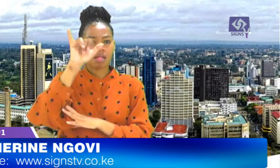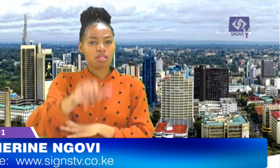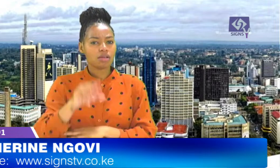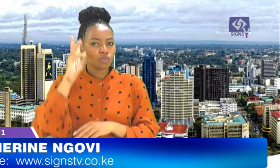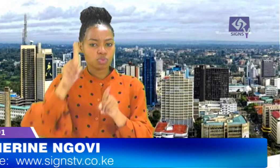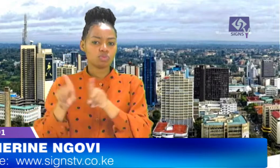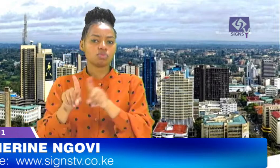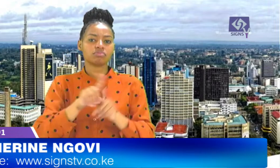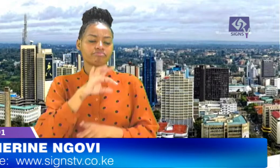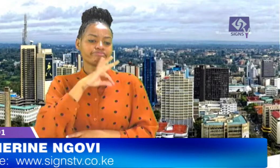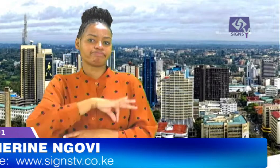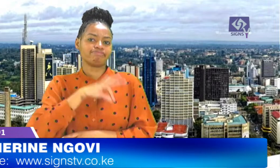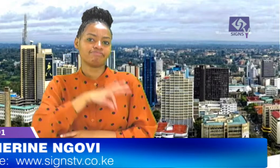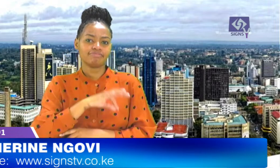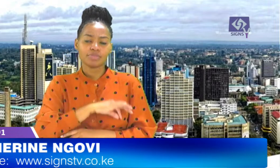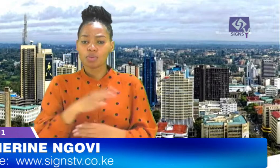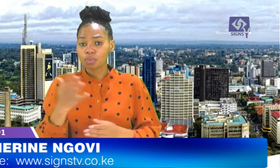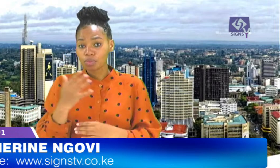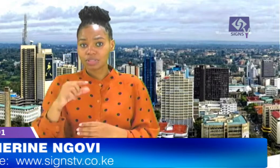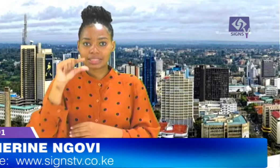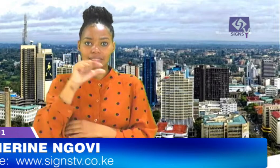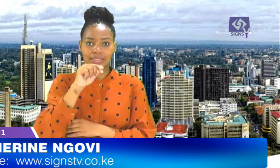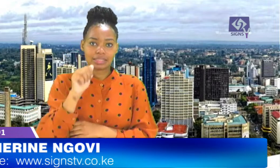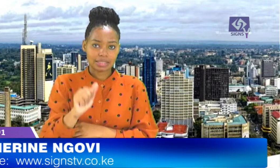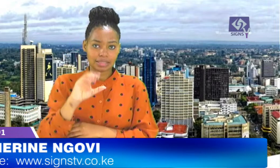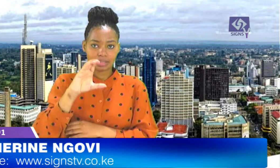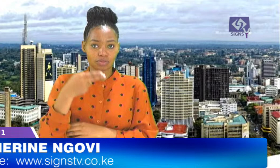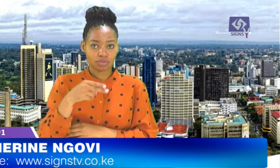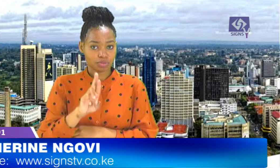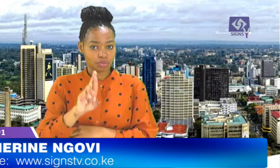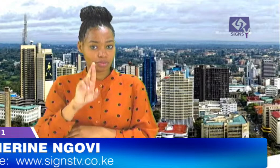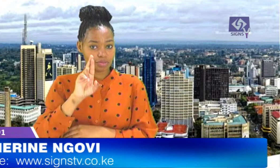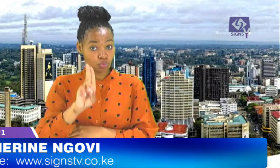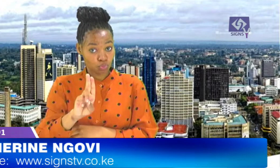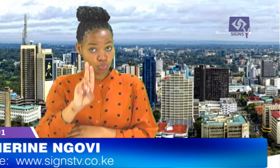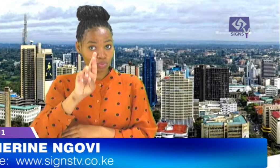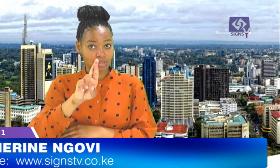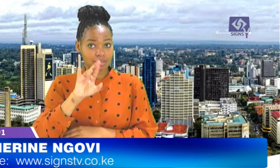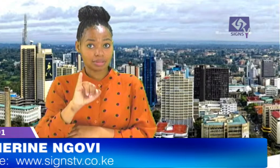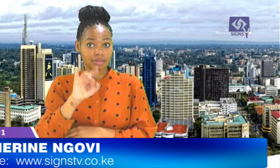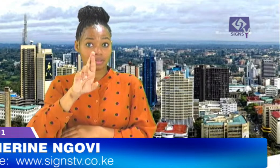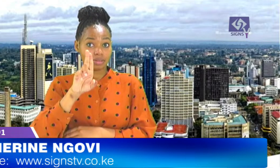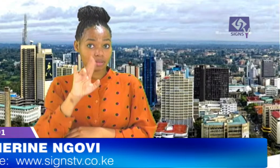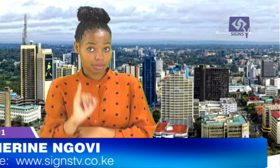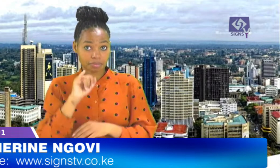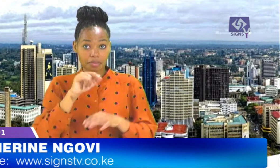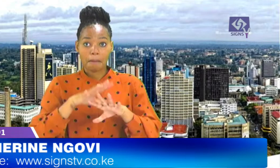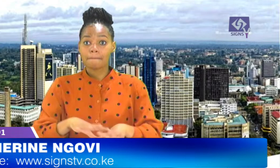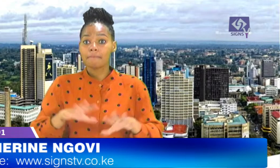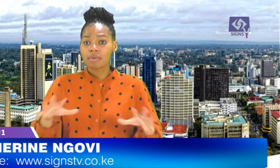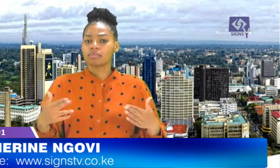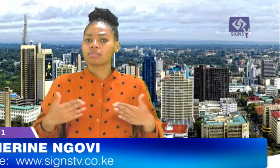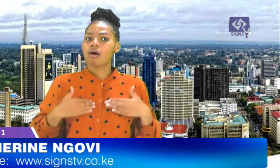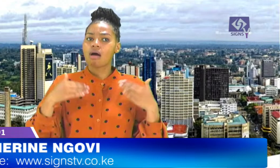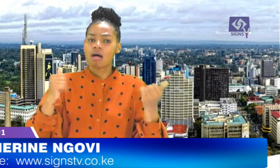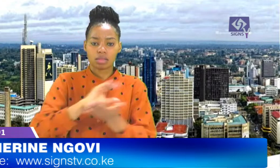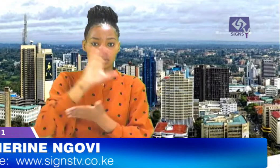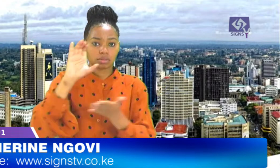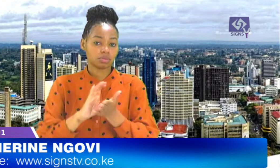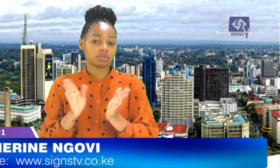NEWSCRUNCH, lay 14 kilometers of pipes that will also benefit Gachuriri Market, health